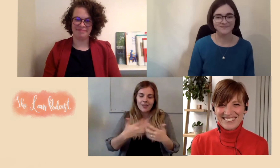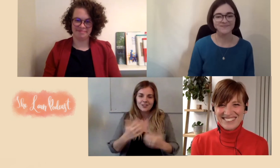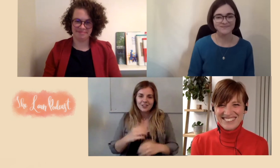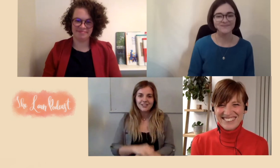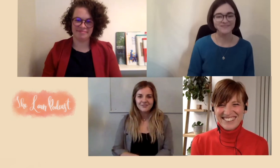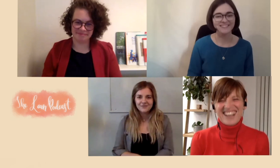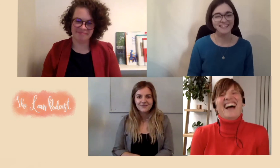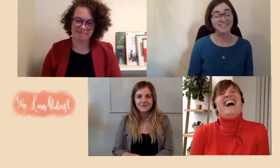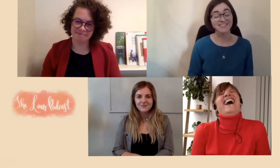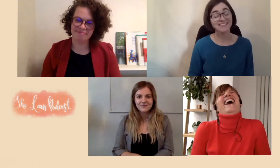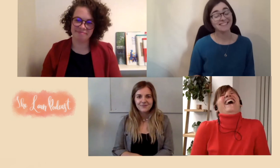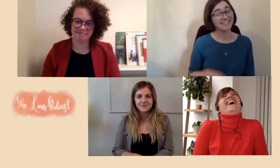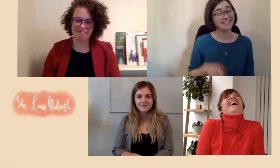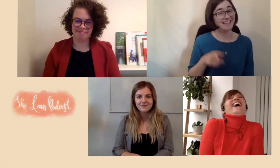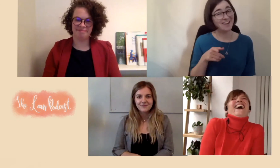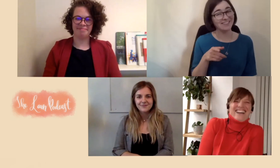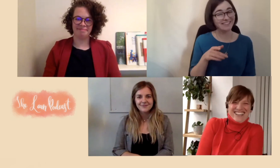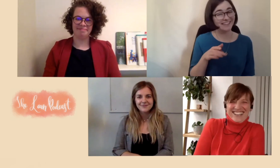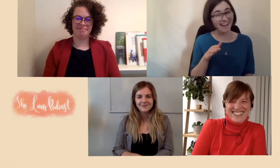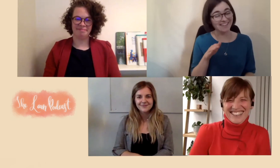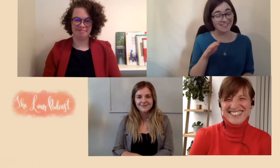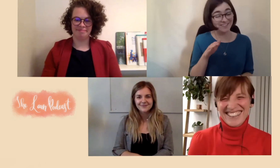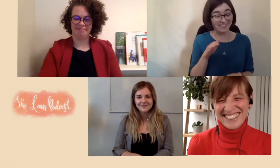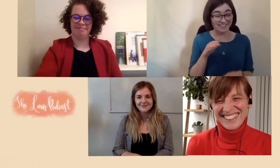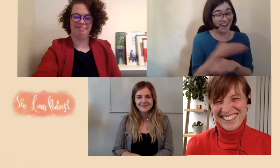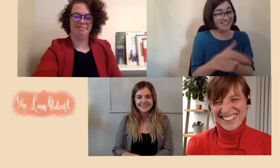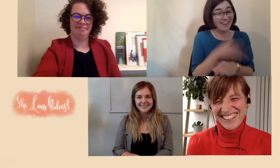We're going full circle.